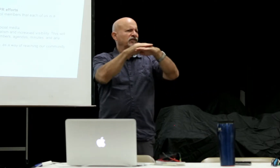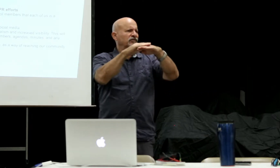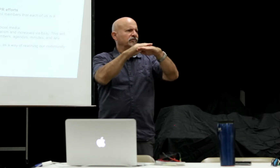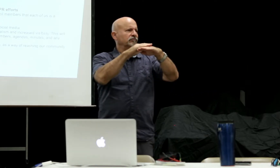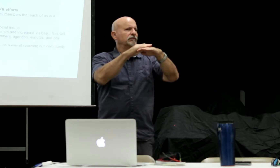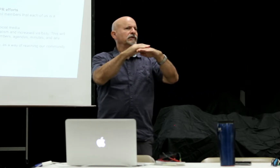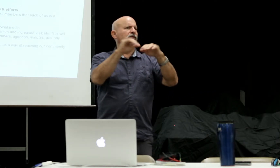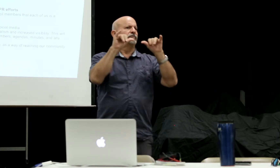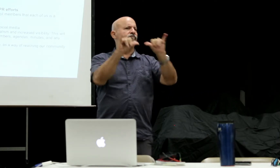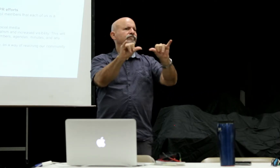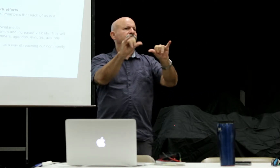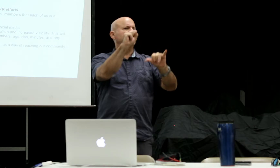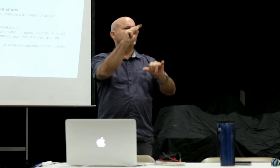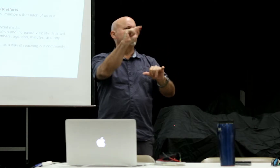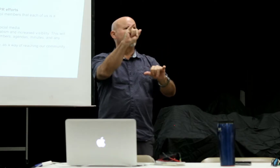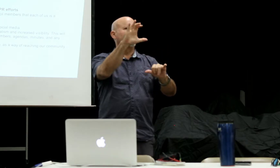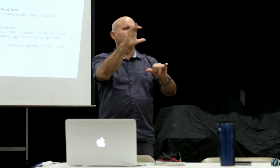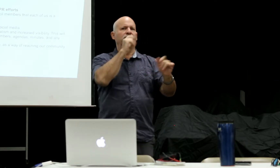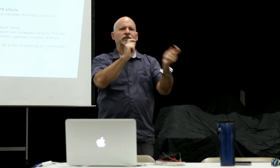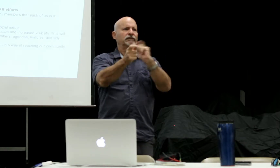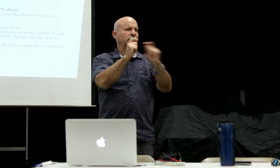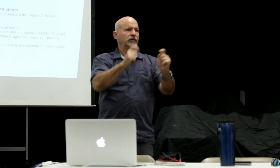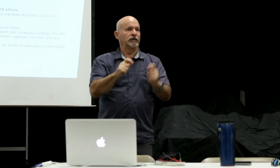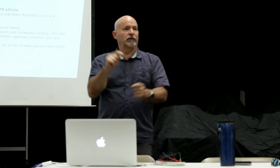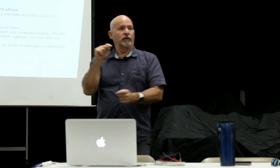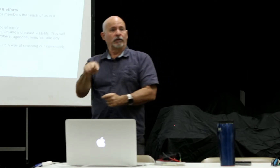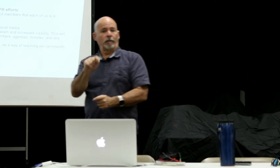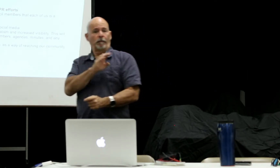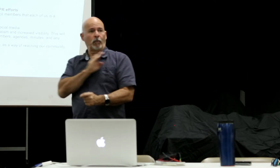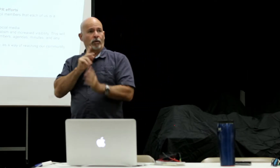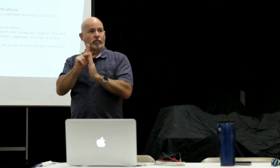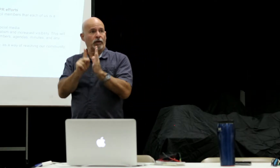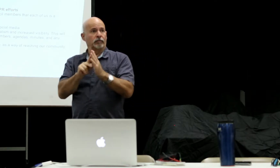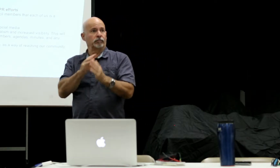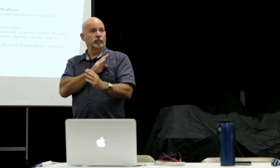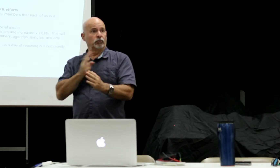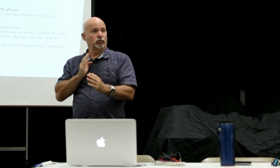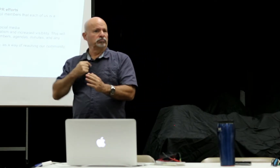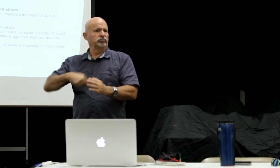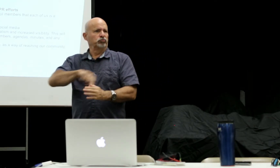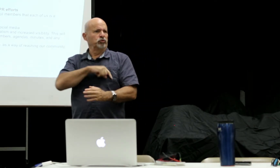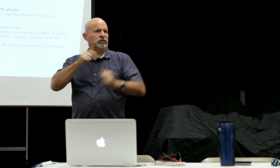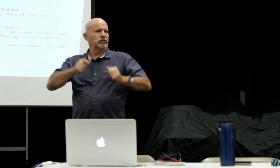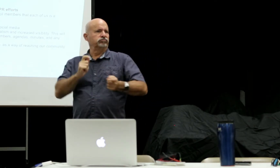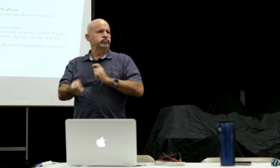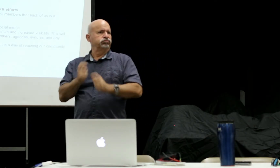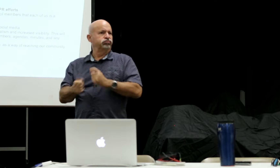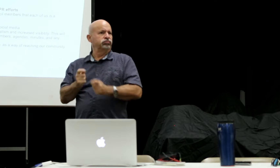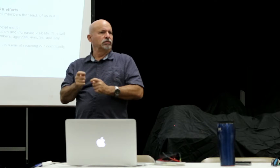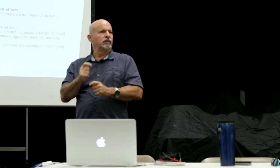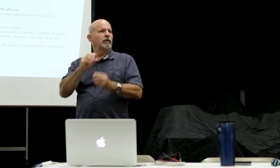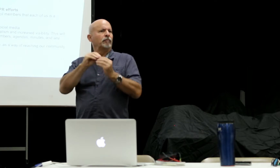making sure that the policies and procedures are in accordance with the bylaws. So board's policies and procedures can